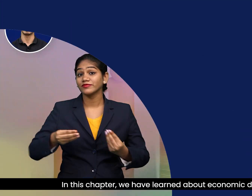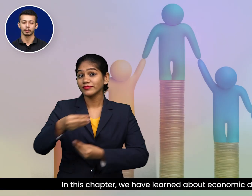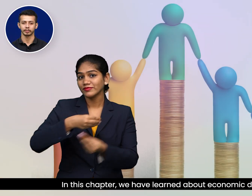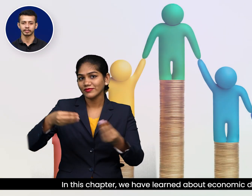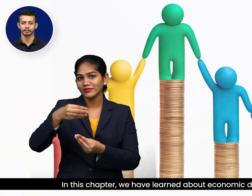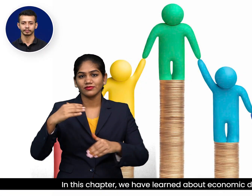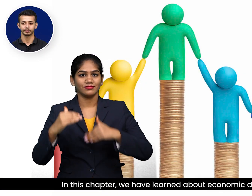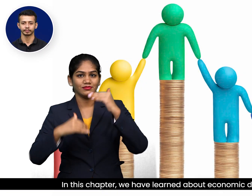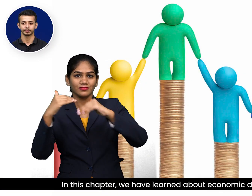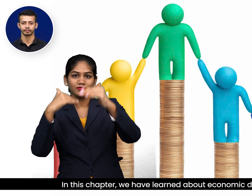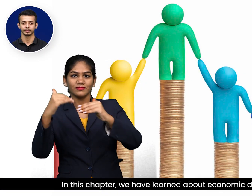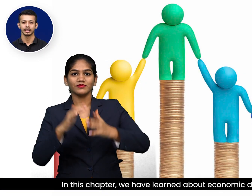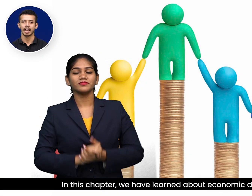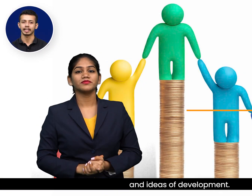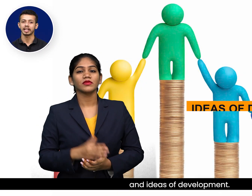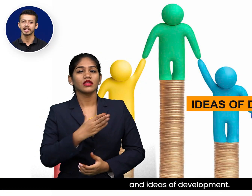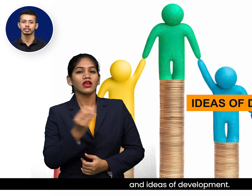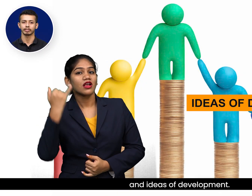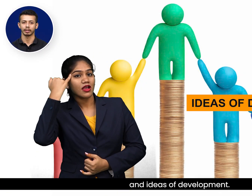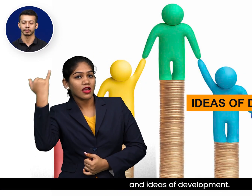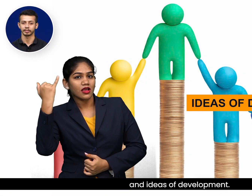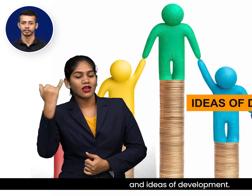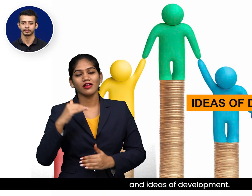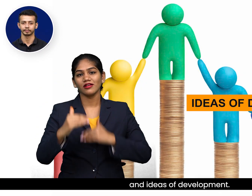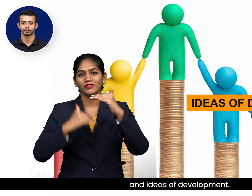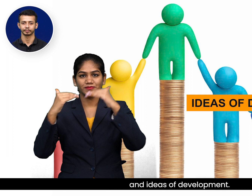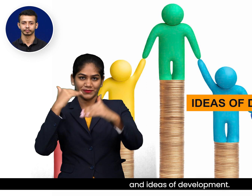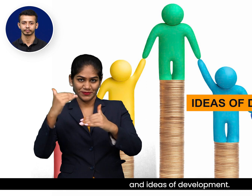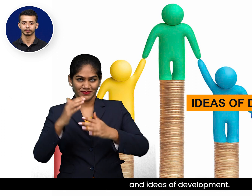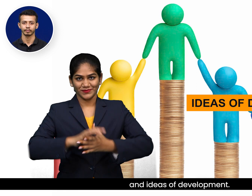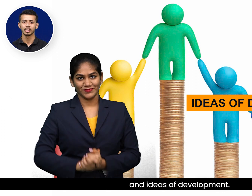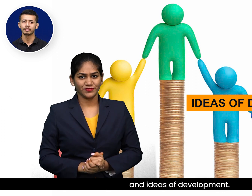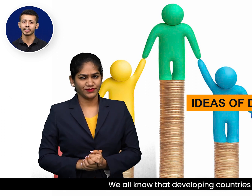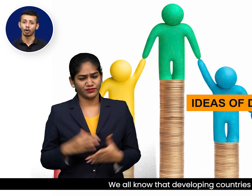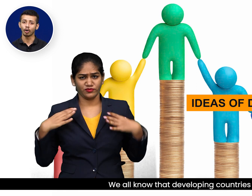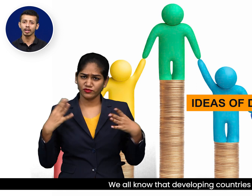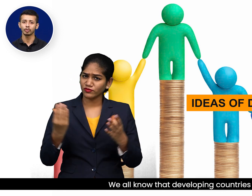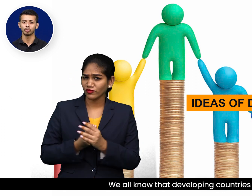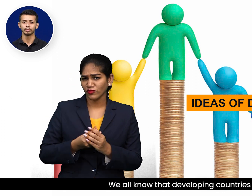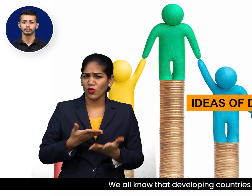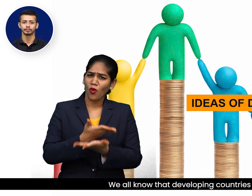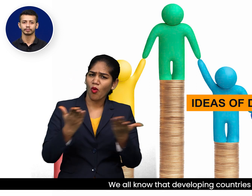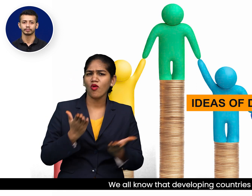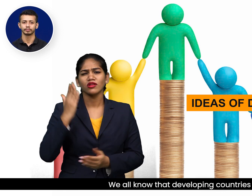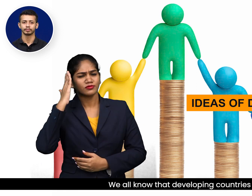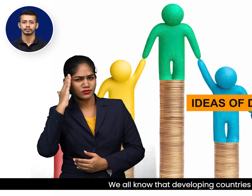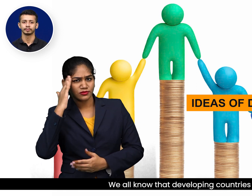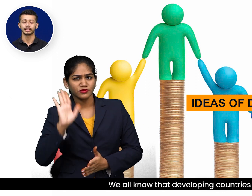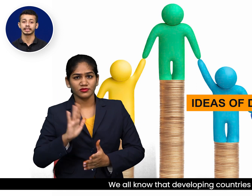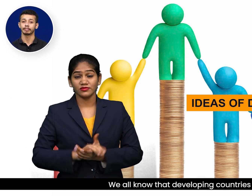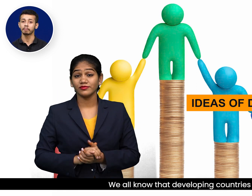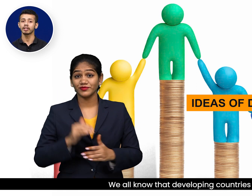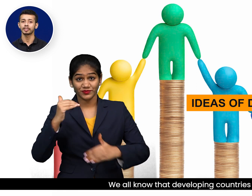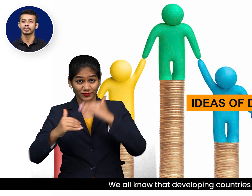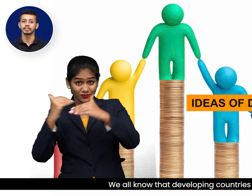economic development and ideas of development. We all know